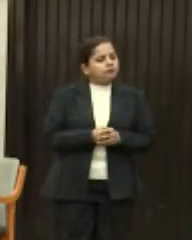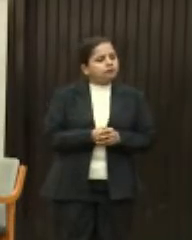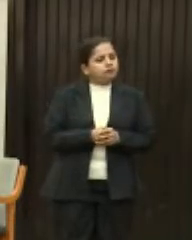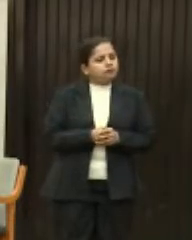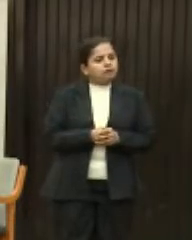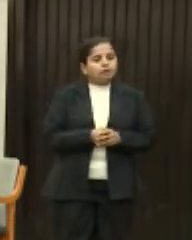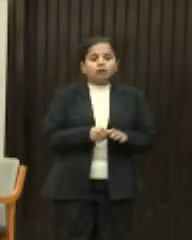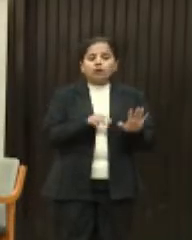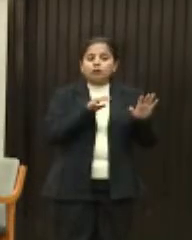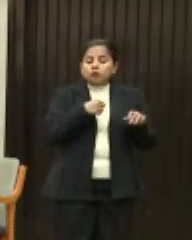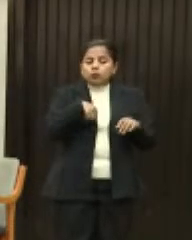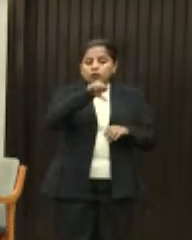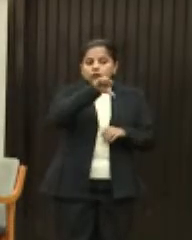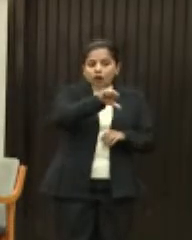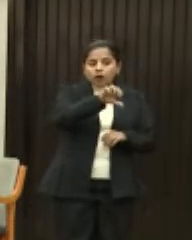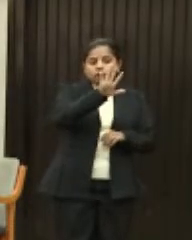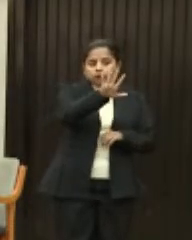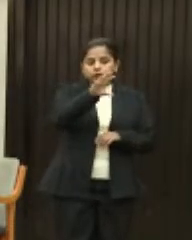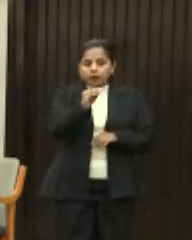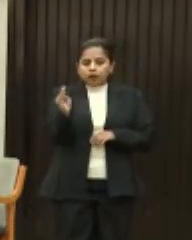There were 950.